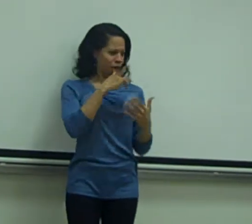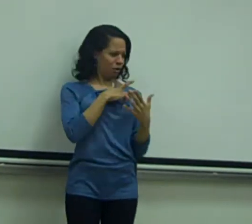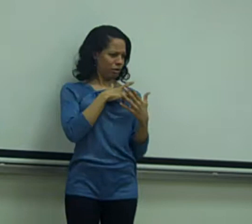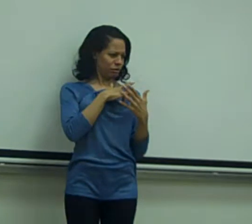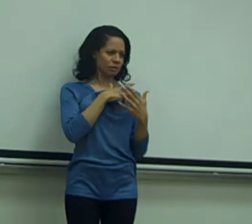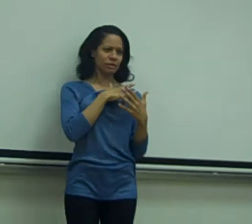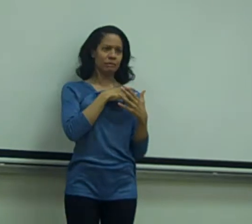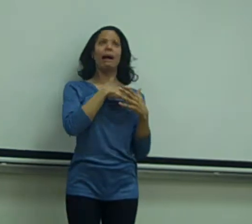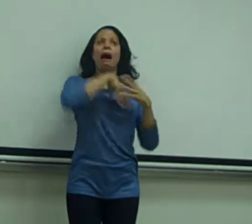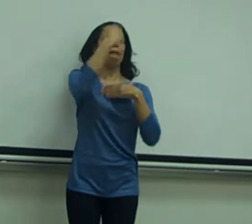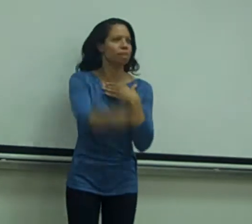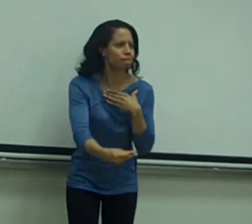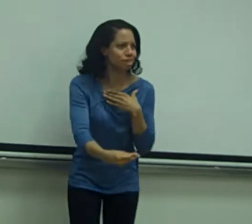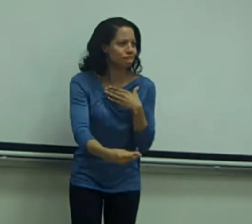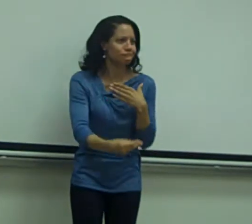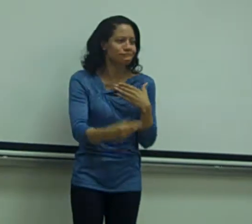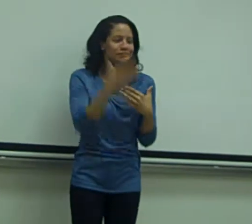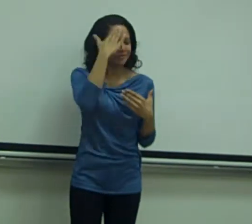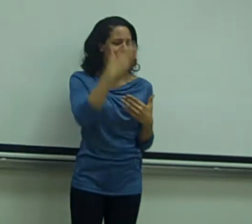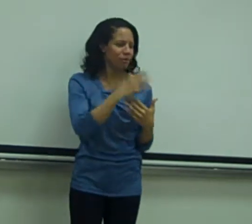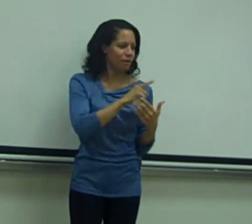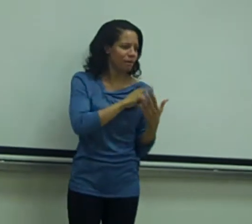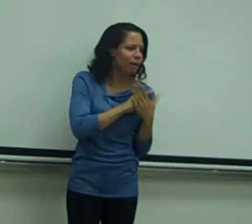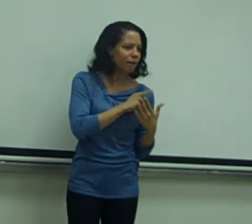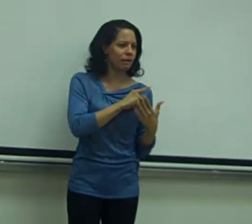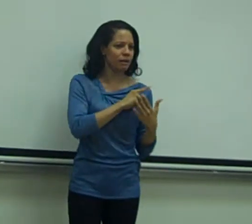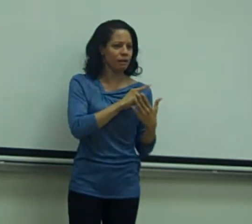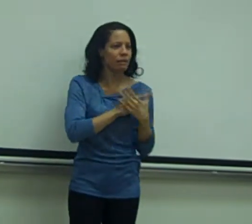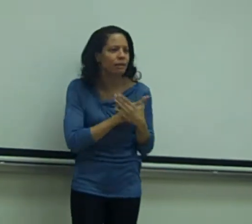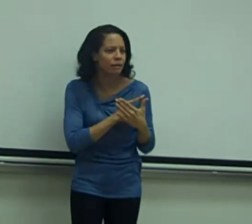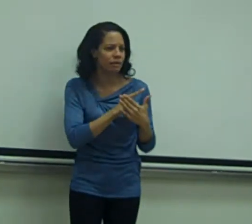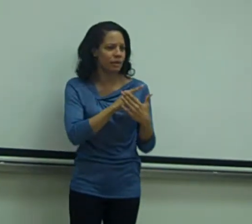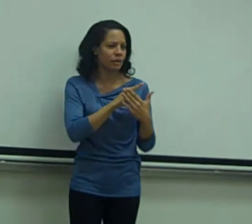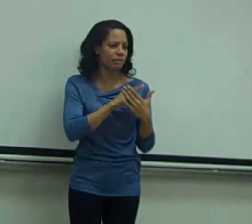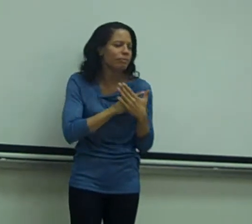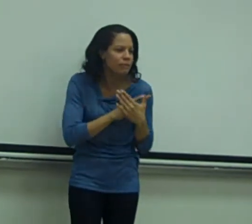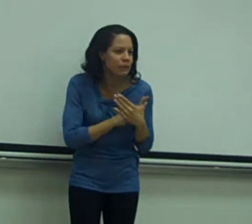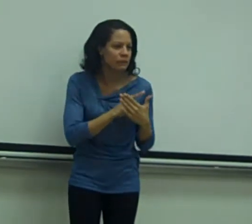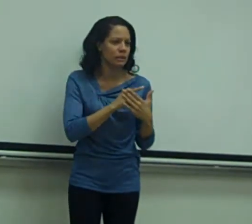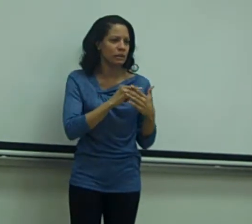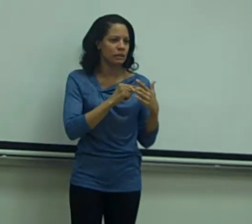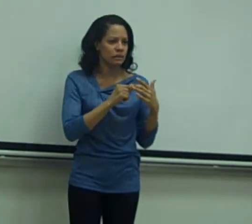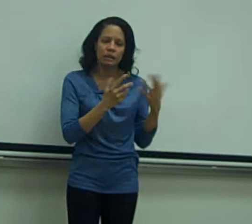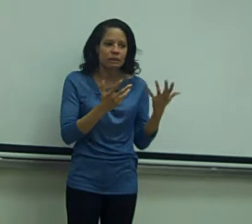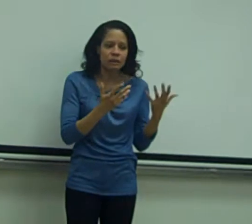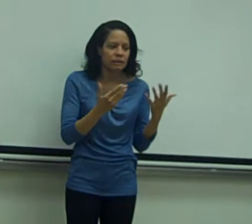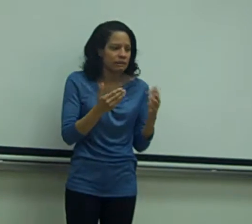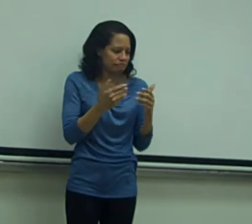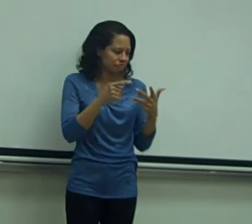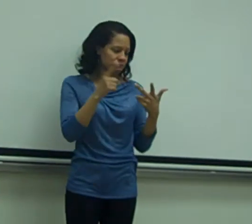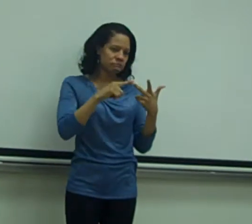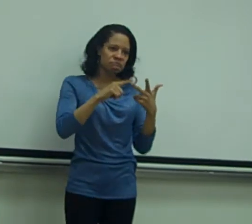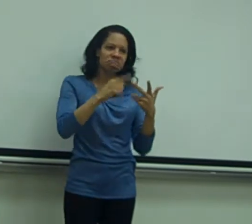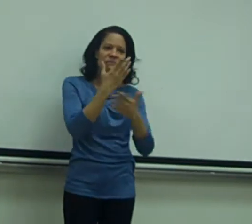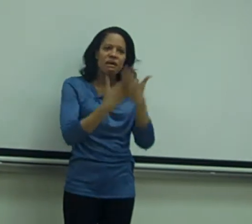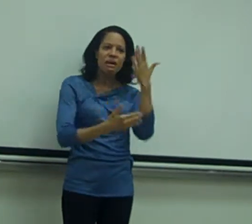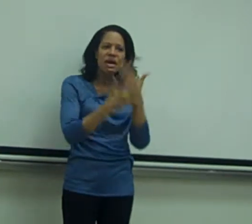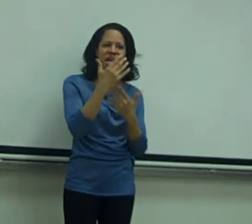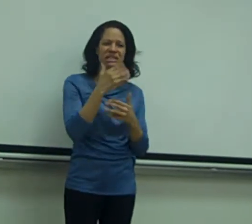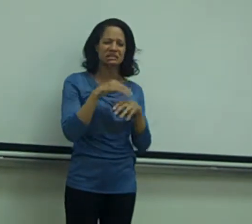like skipping beats or whatever. And you get sweaty hands, and you get shaky, and you